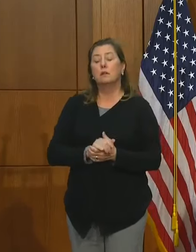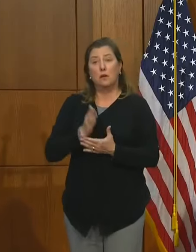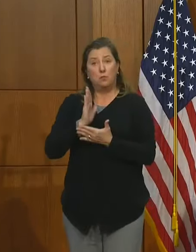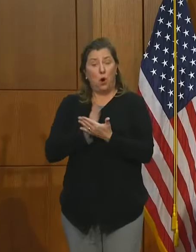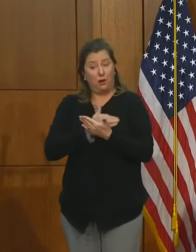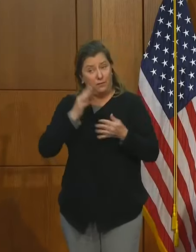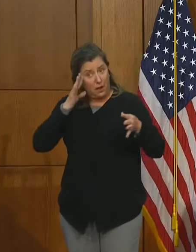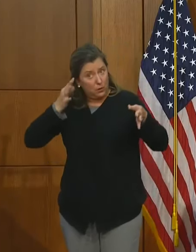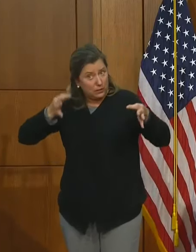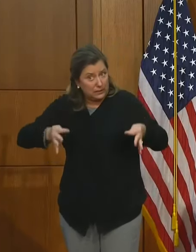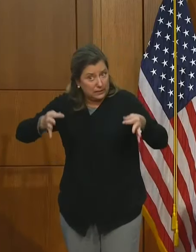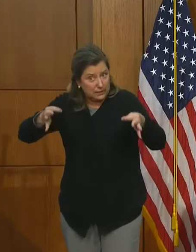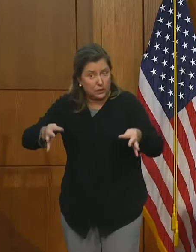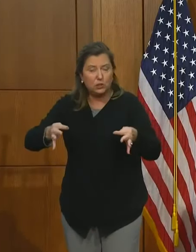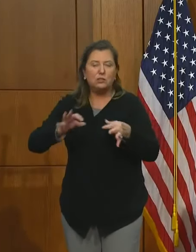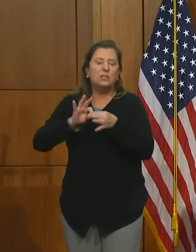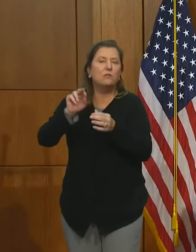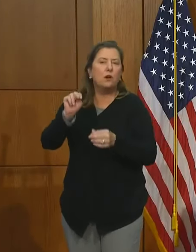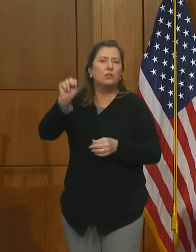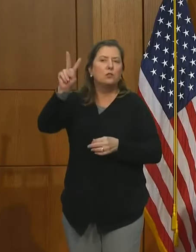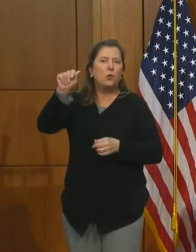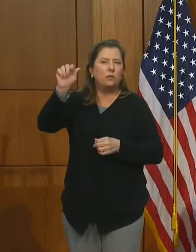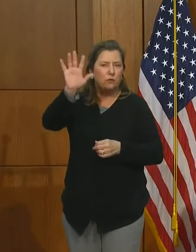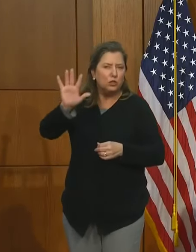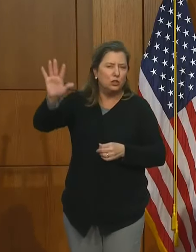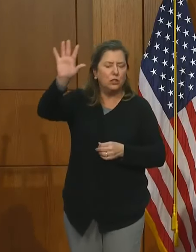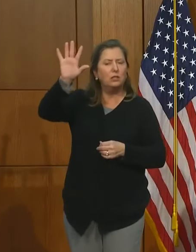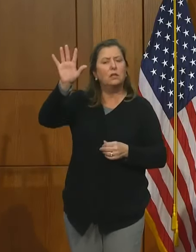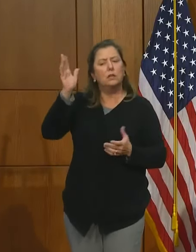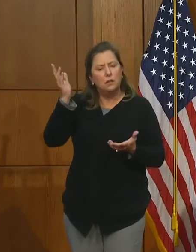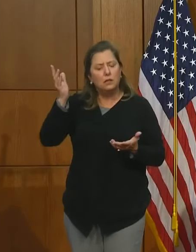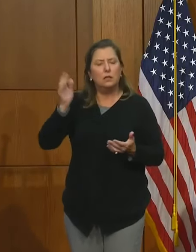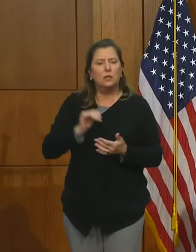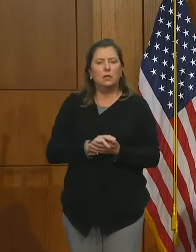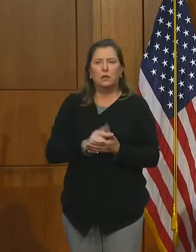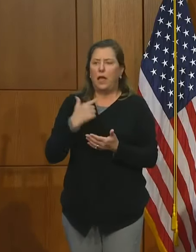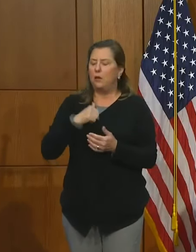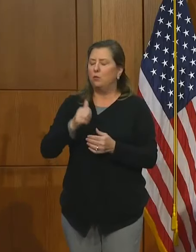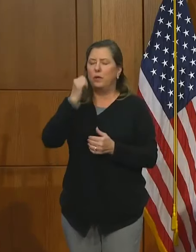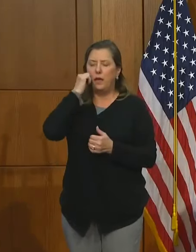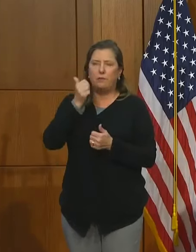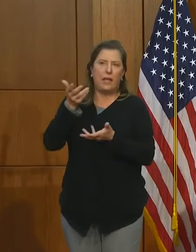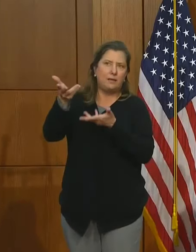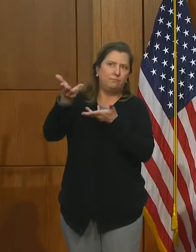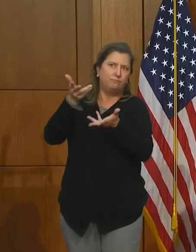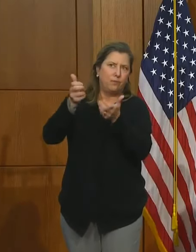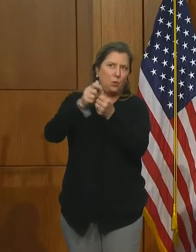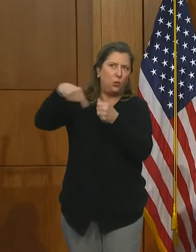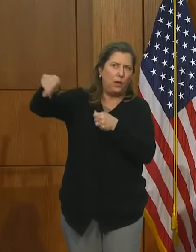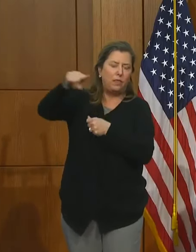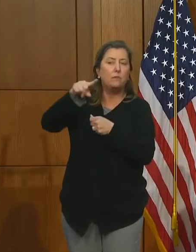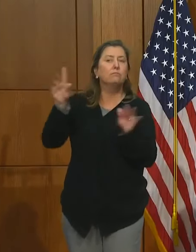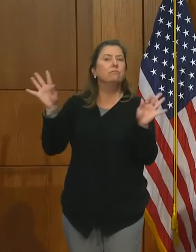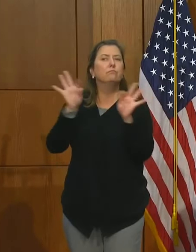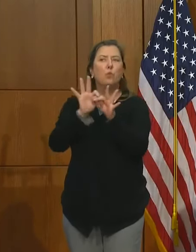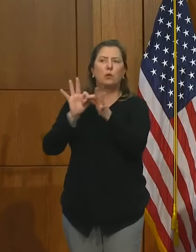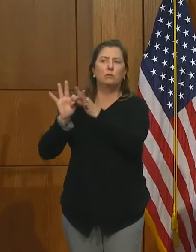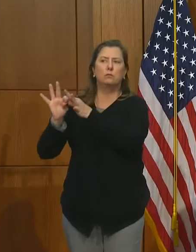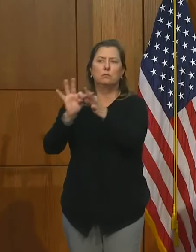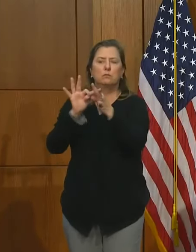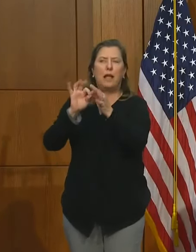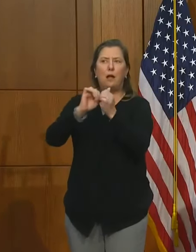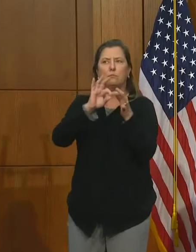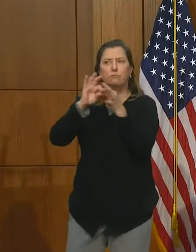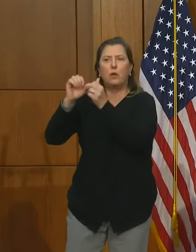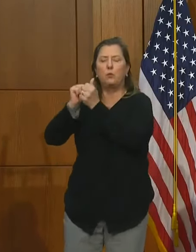making with Northern Virginia, and again, we're in daily communication with them, is the relationship with